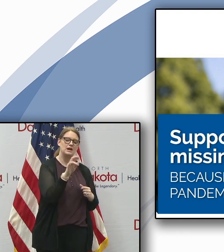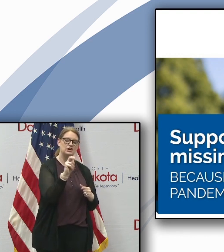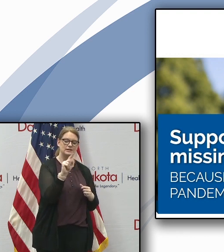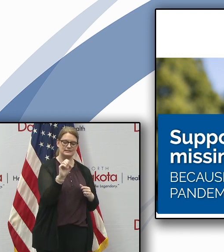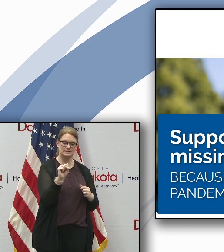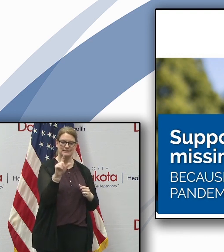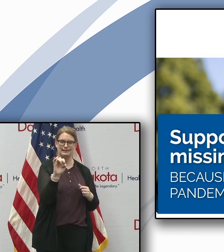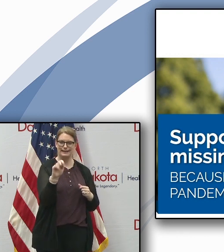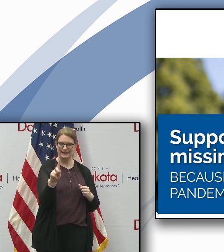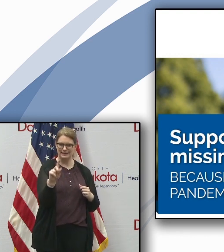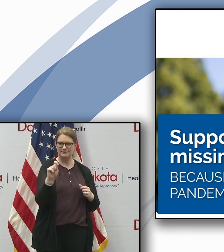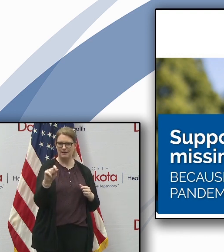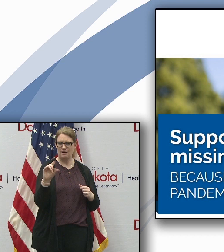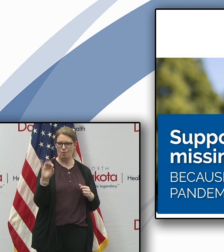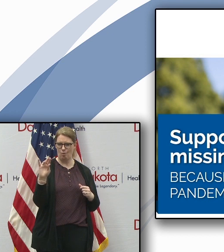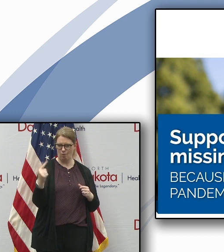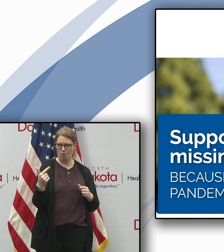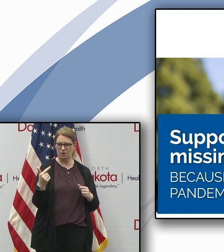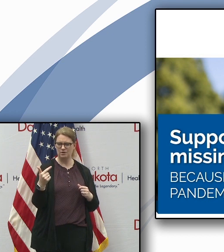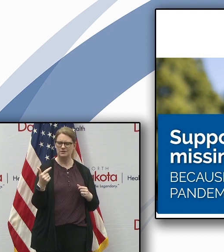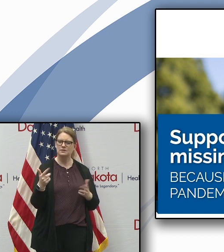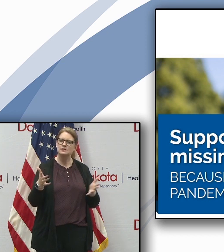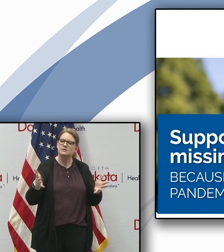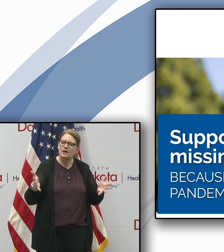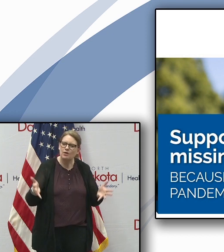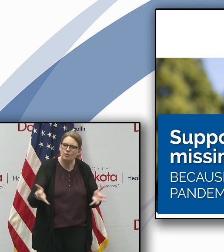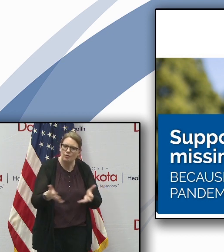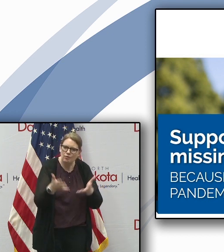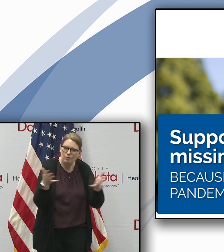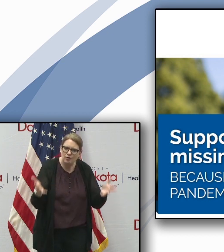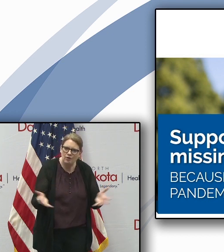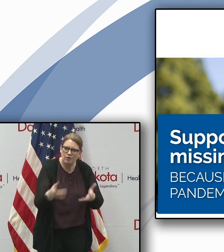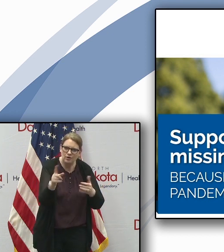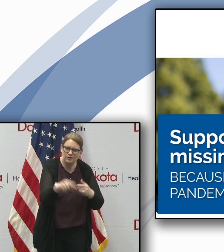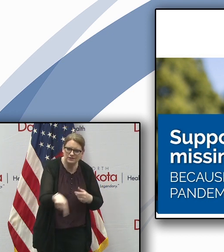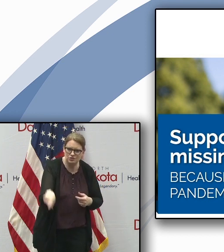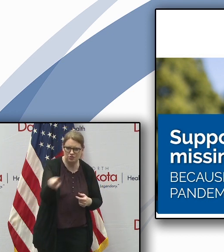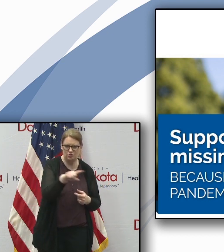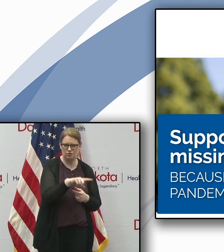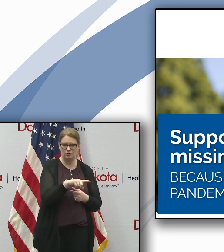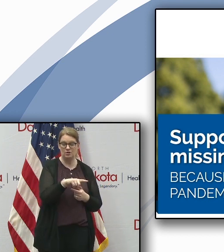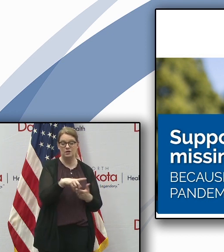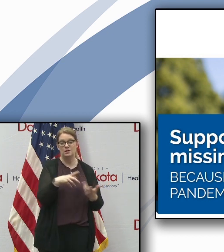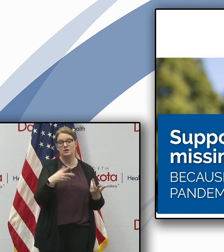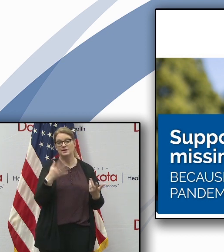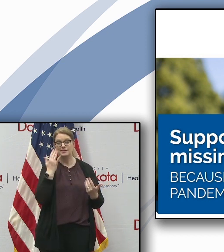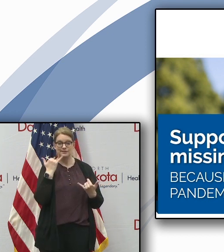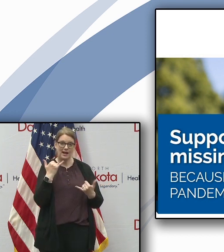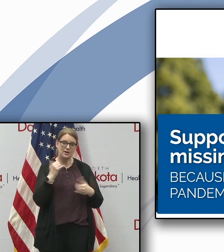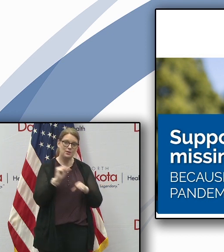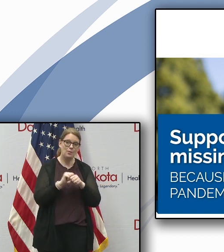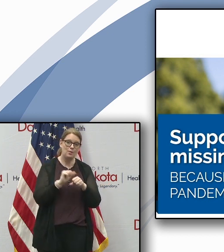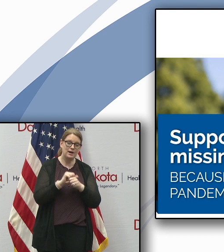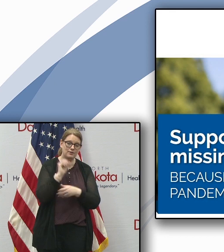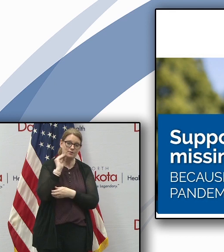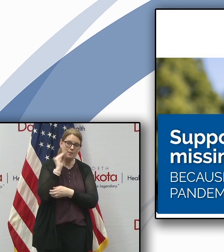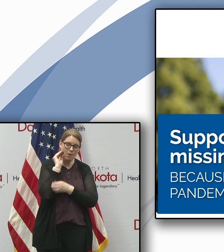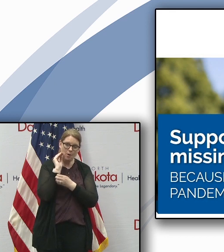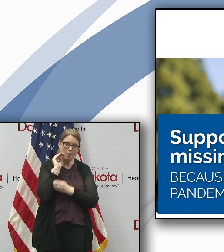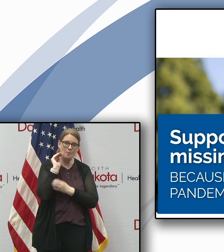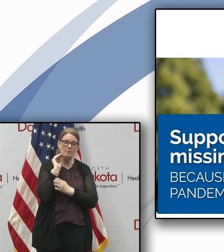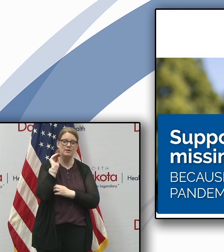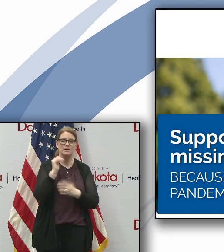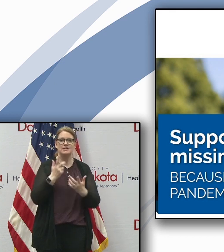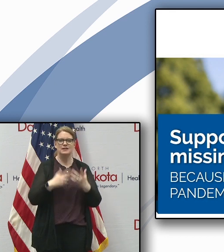parentslead.org is another one of our sites, but we encourage people when you're, particularly if you're, have time, you're working from home, you're dealing with all